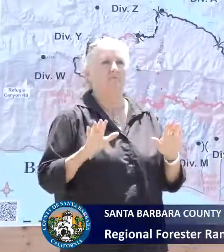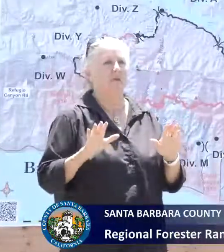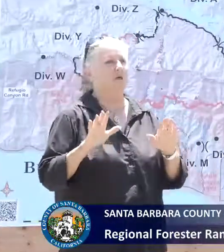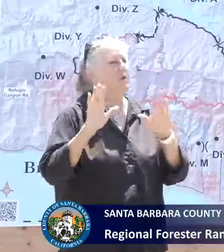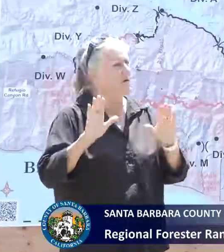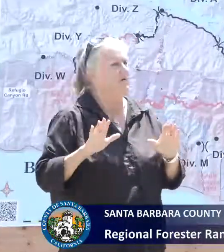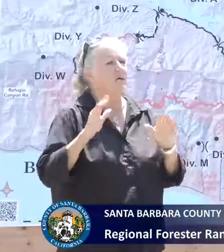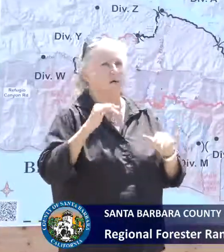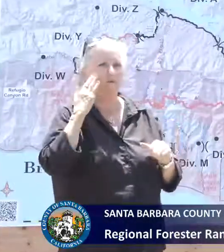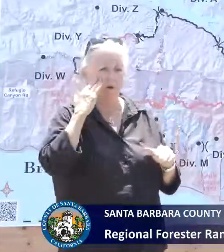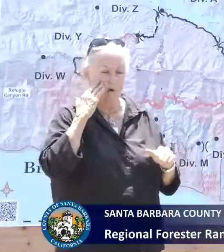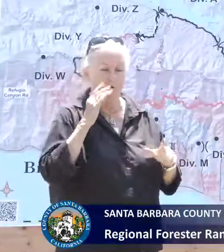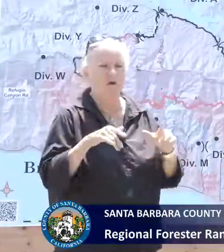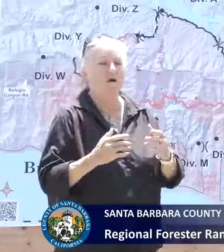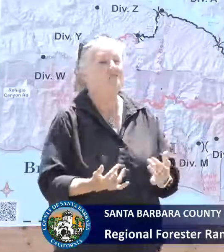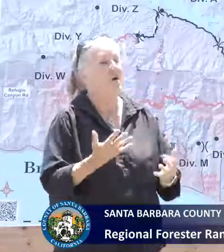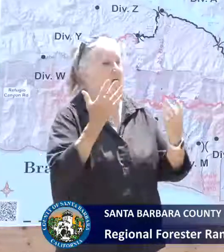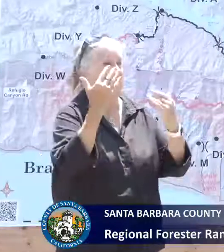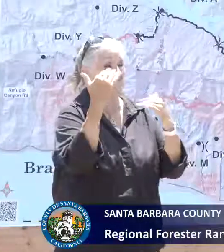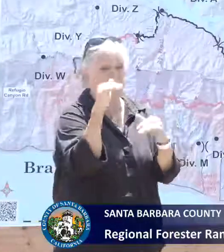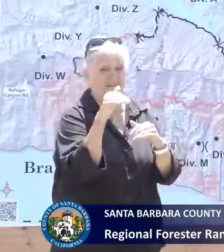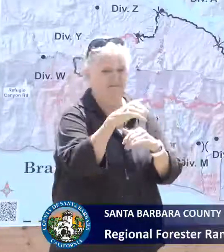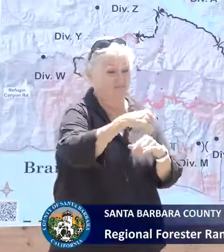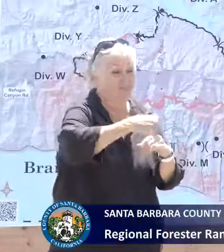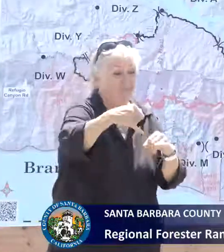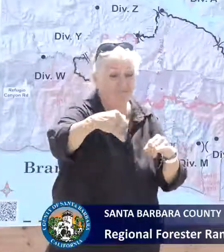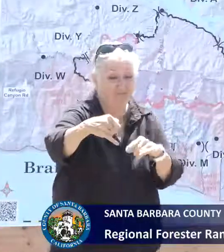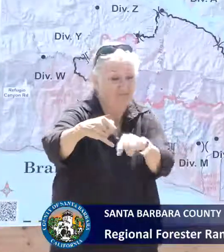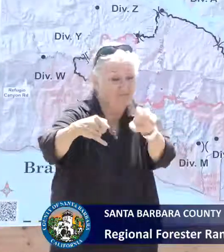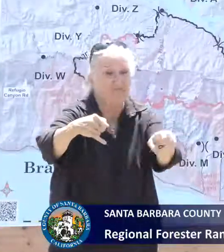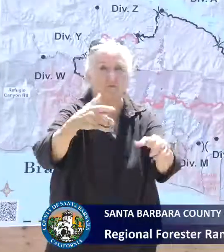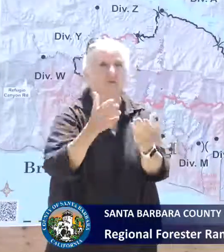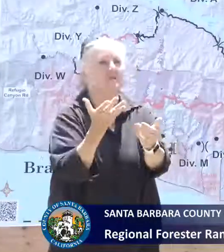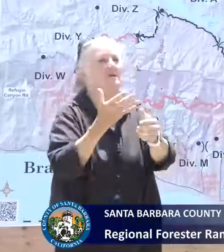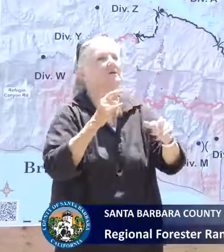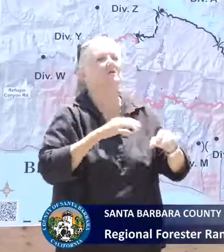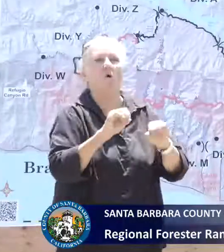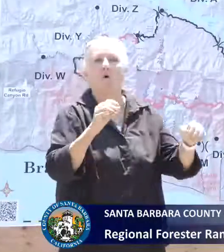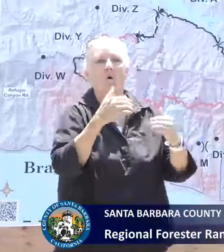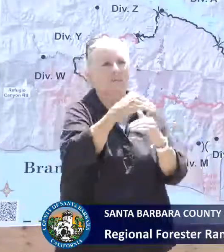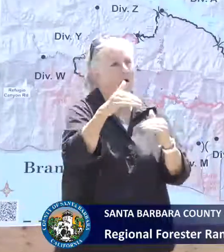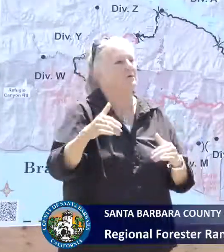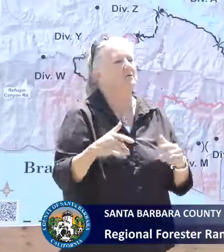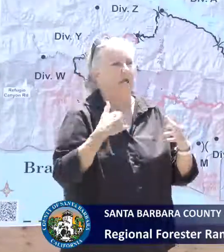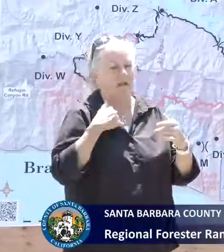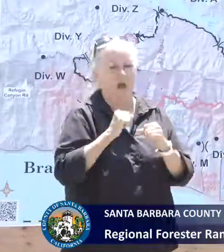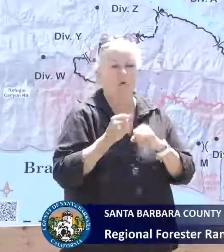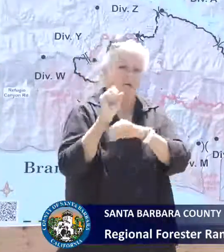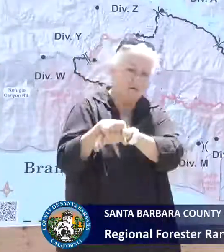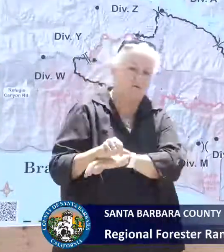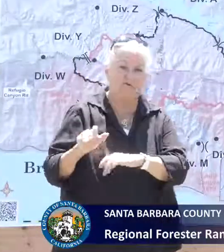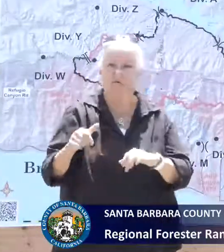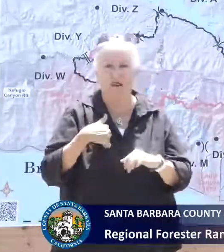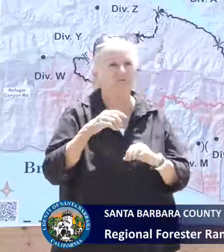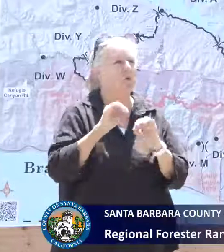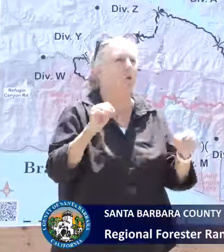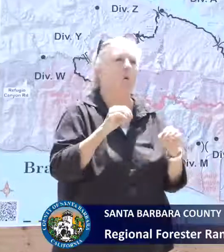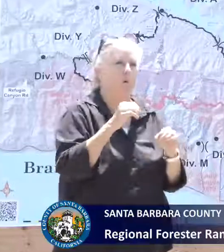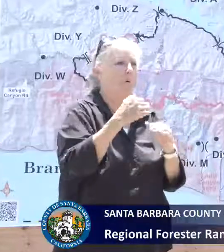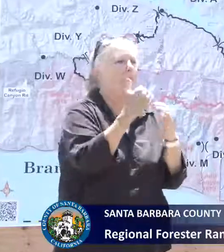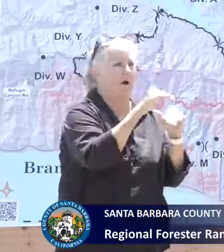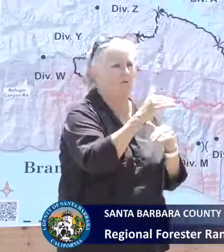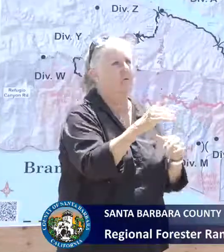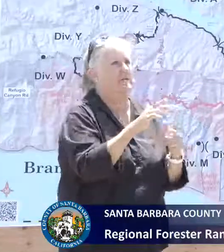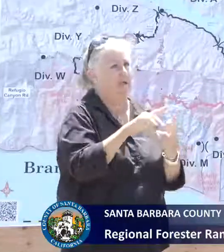we all know, fires know no boundaries. And the way that we suppress these fires, we shouldn't have any boundaries